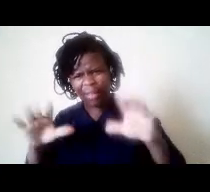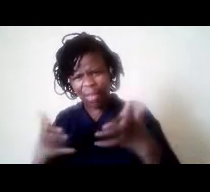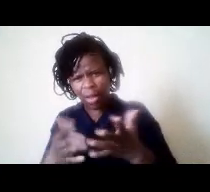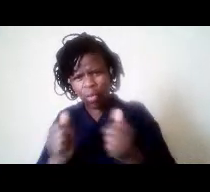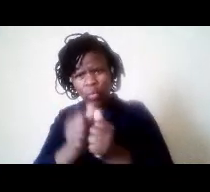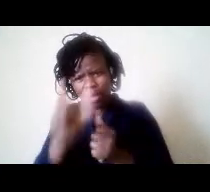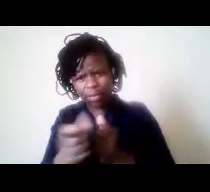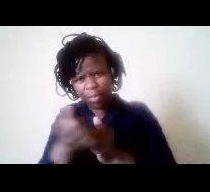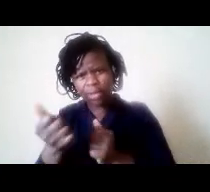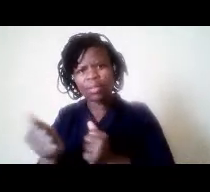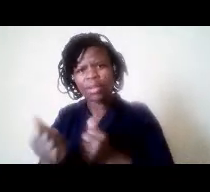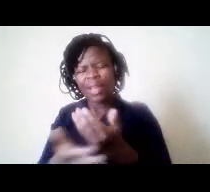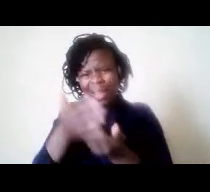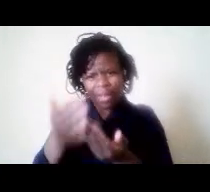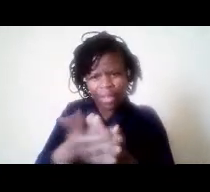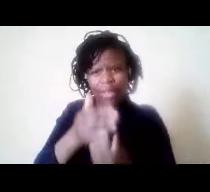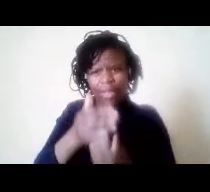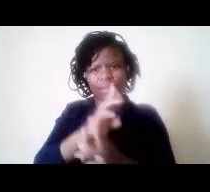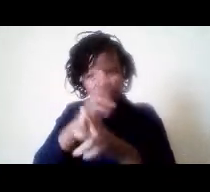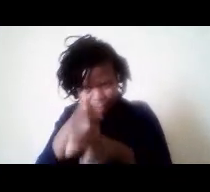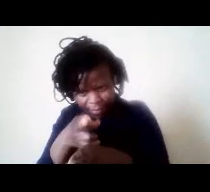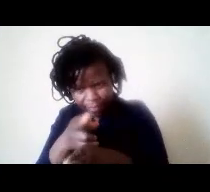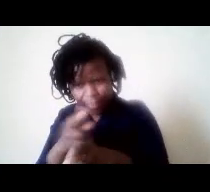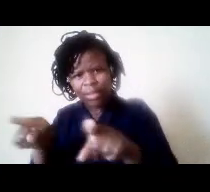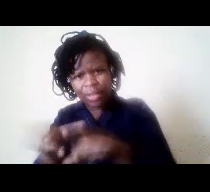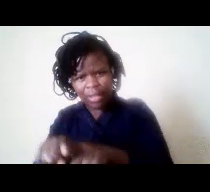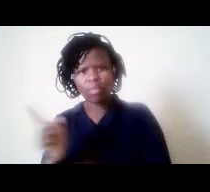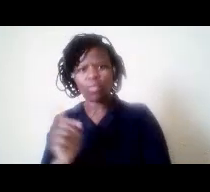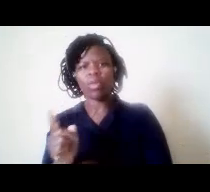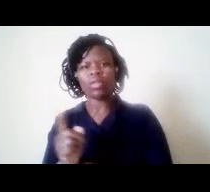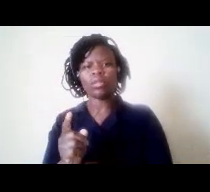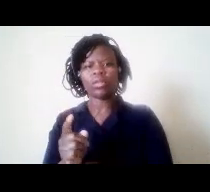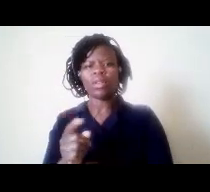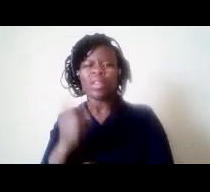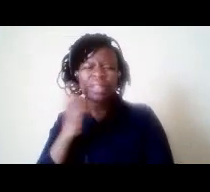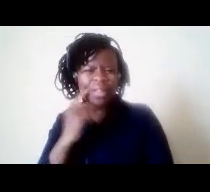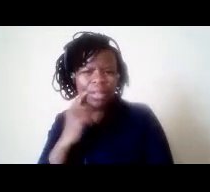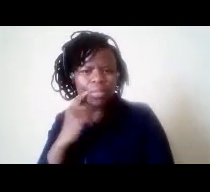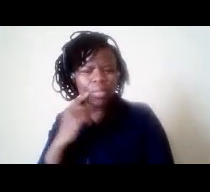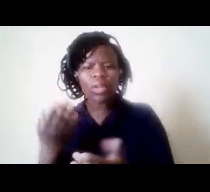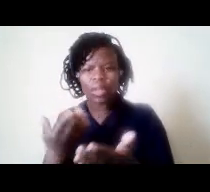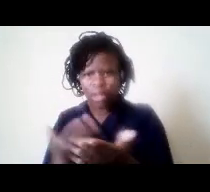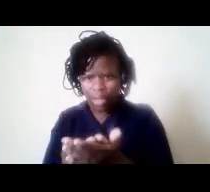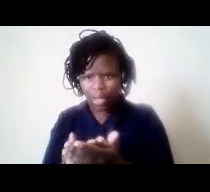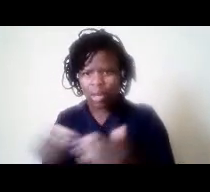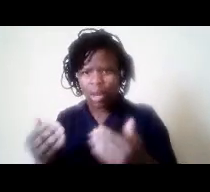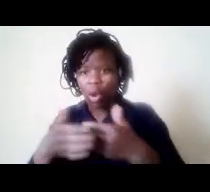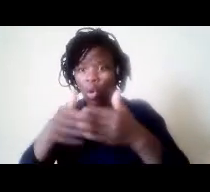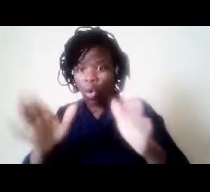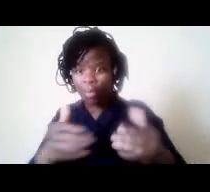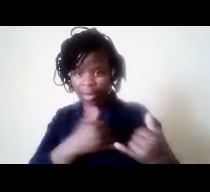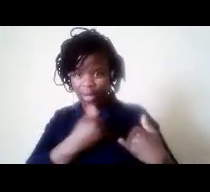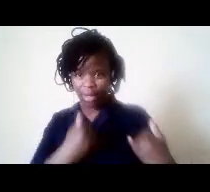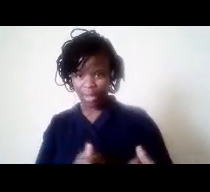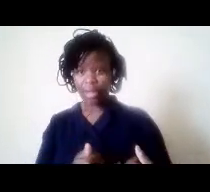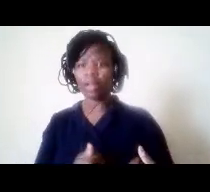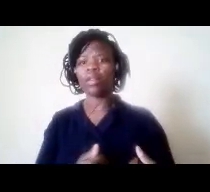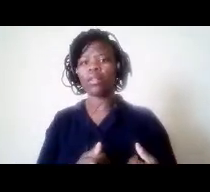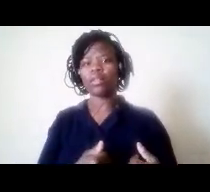a caring, respectful, and quite simple attitude to take where we open our ears and open our hearts to what things are like for someone